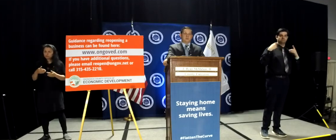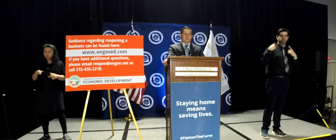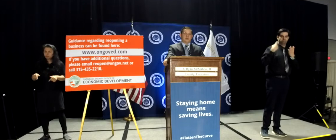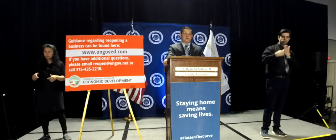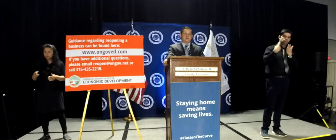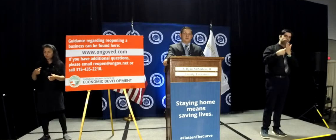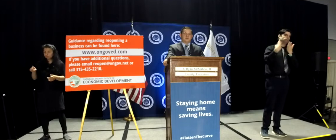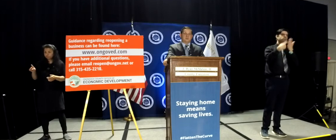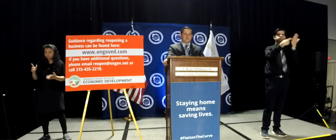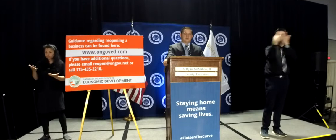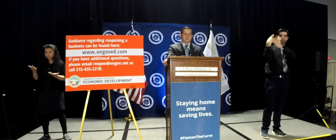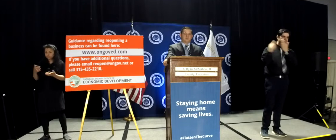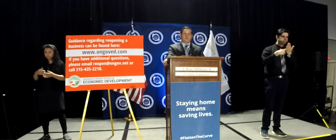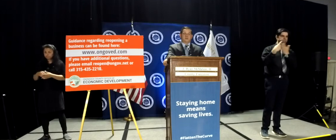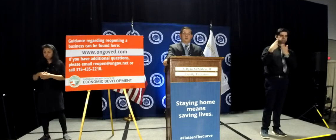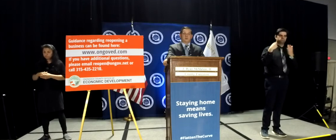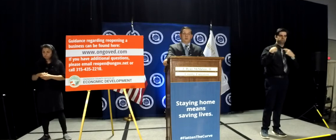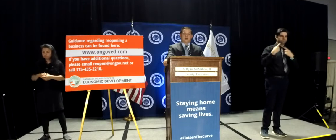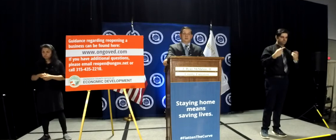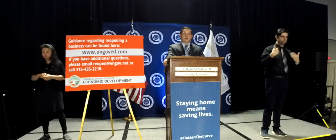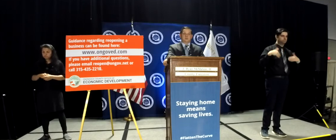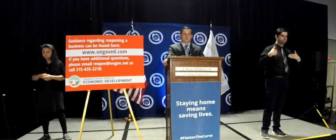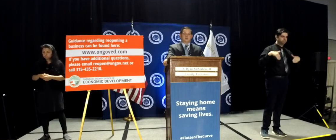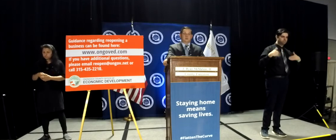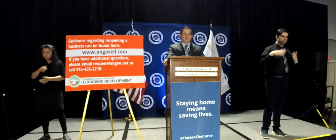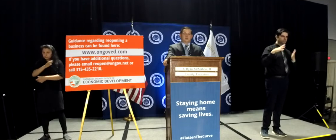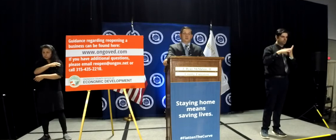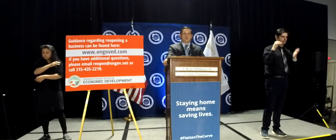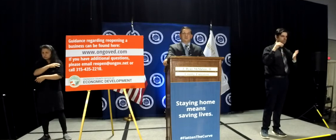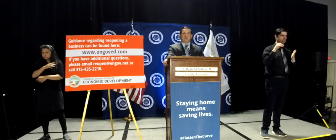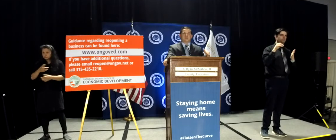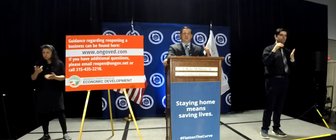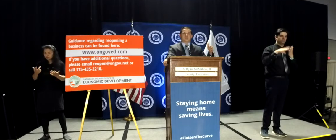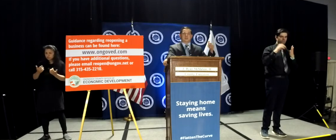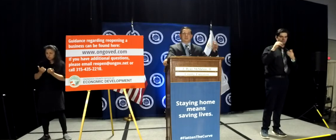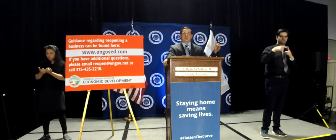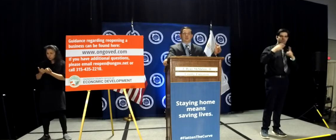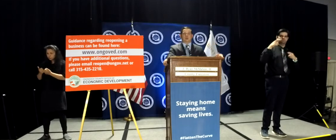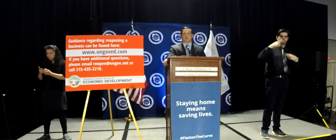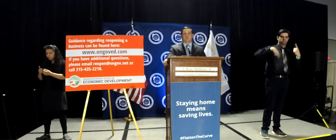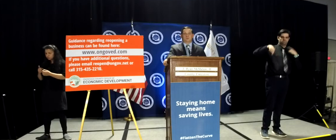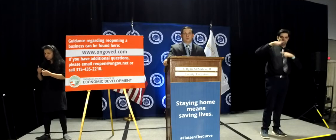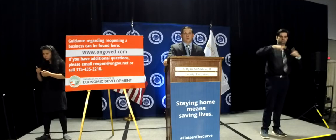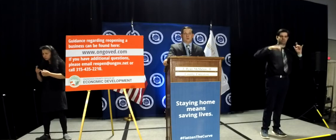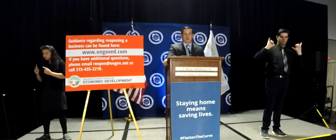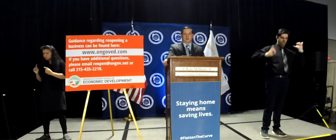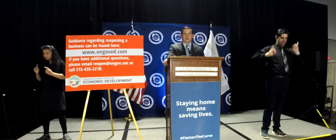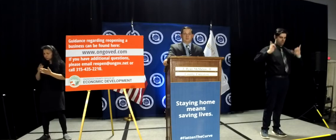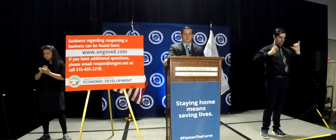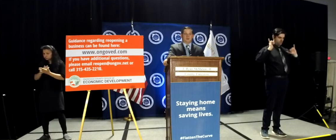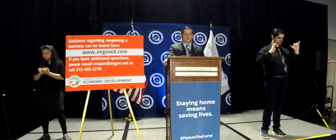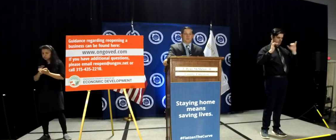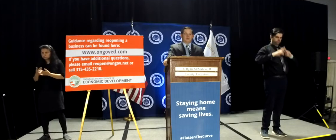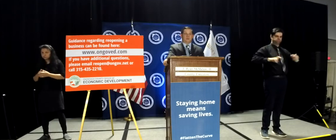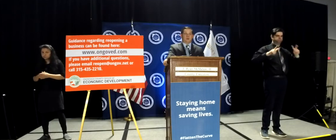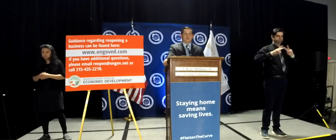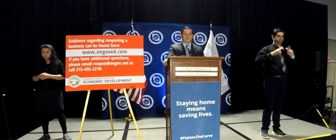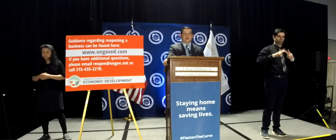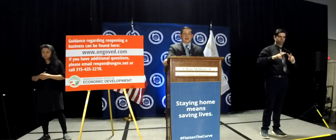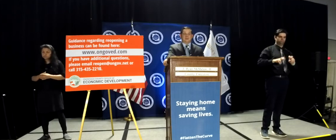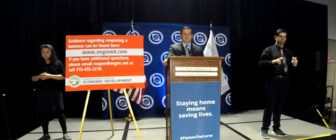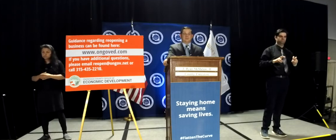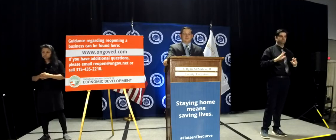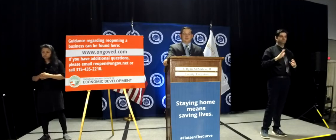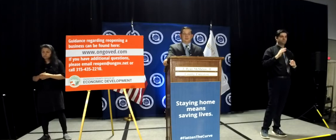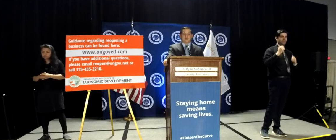that meant people had to pivot a little bit on some of the perceived positions that they took. And everybody involved